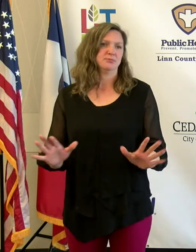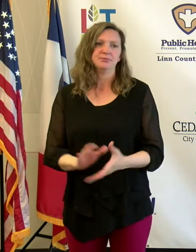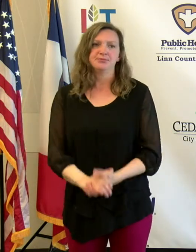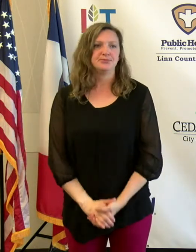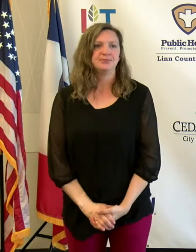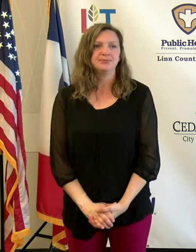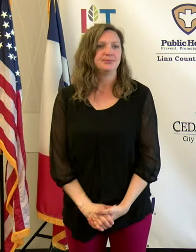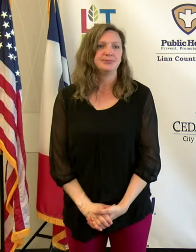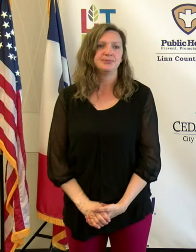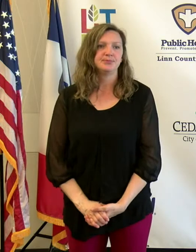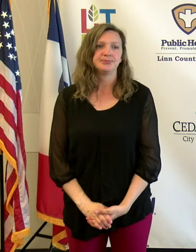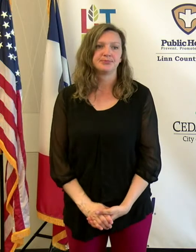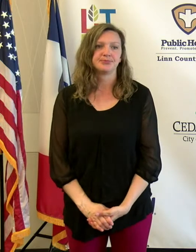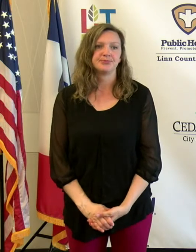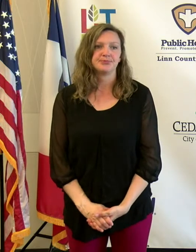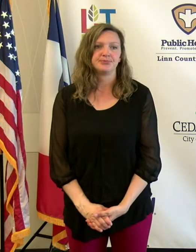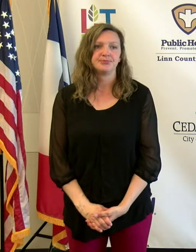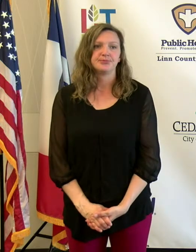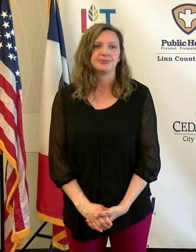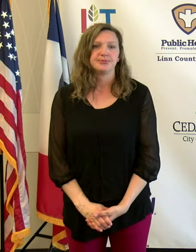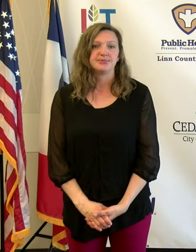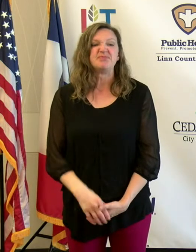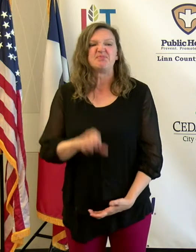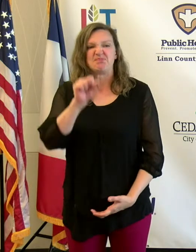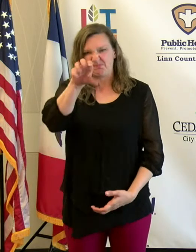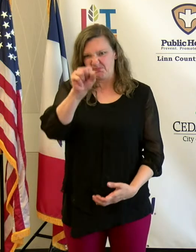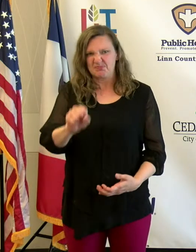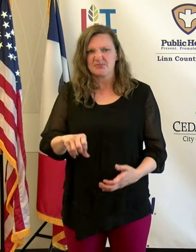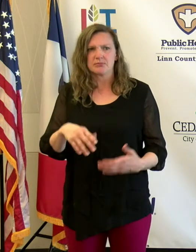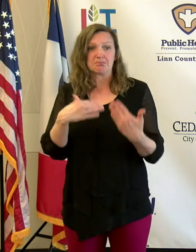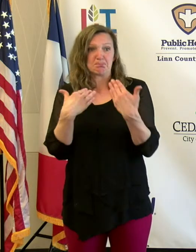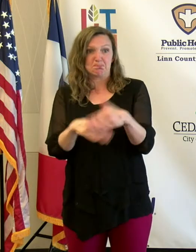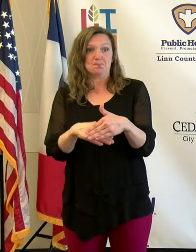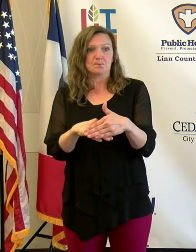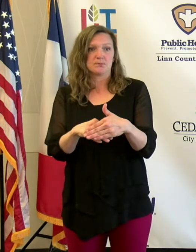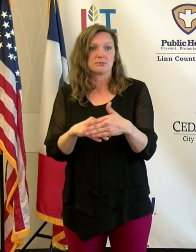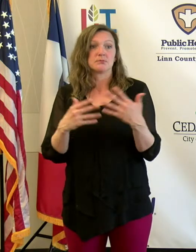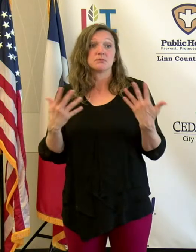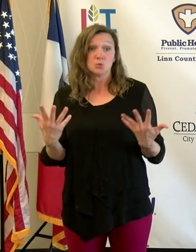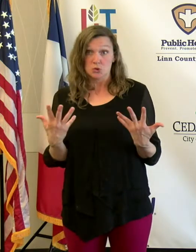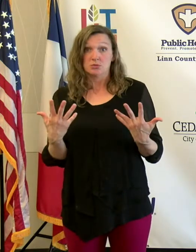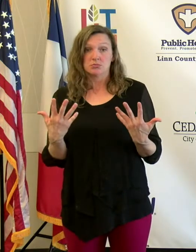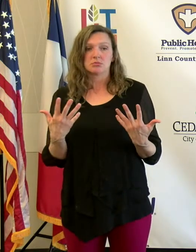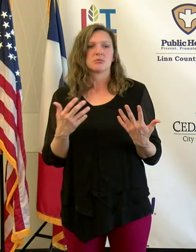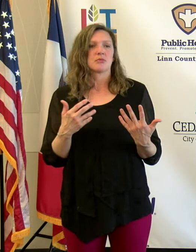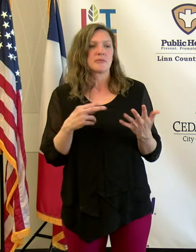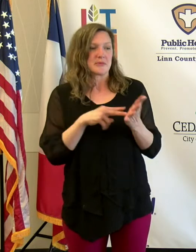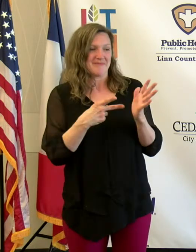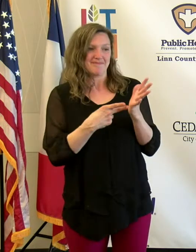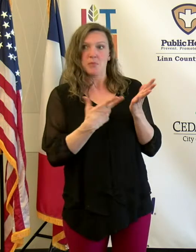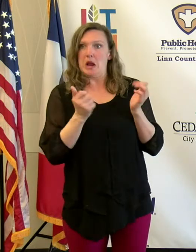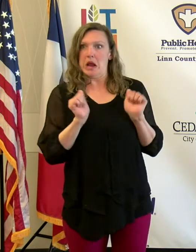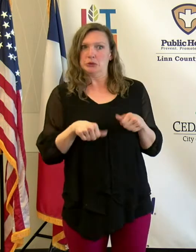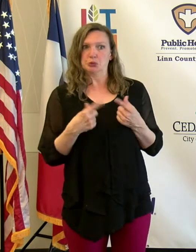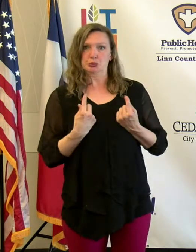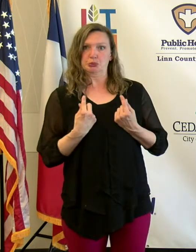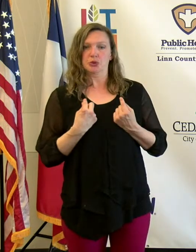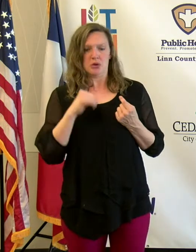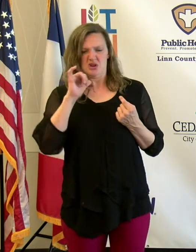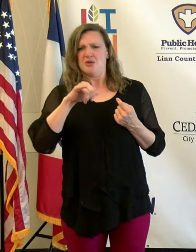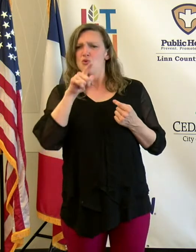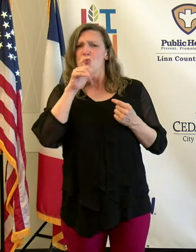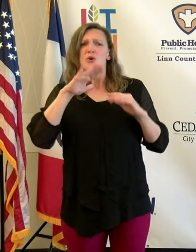We are limited to only having people who live together in the same household participate in gatherings, except for